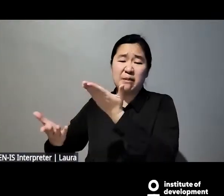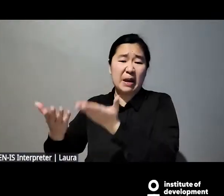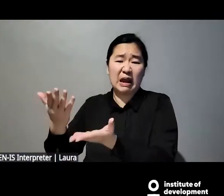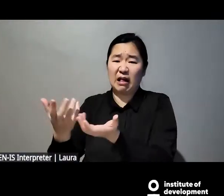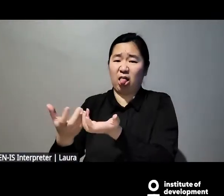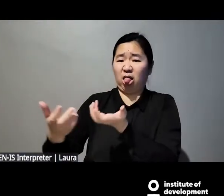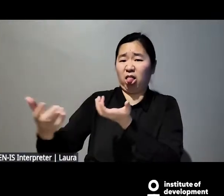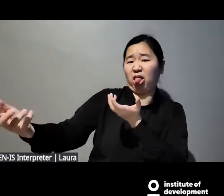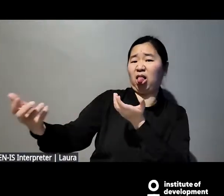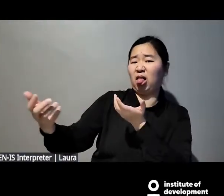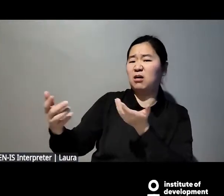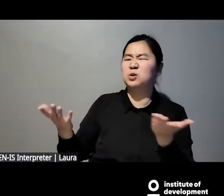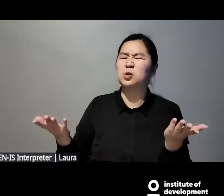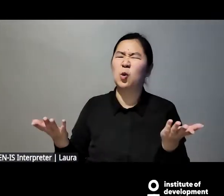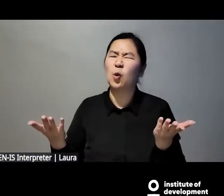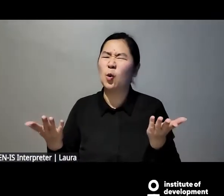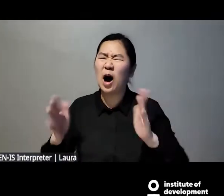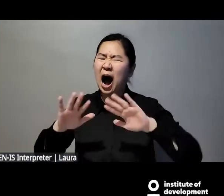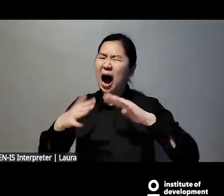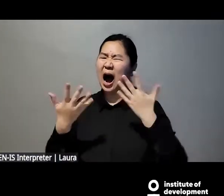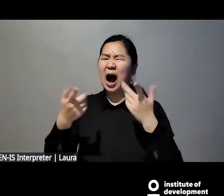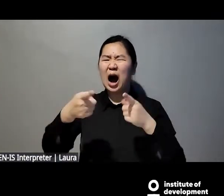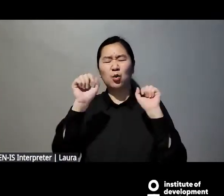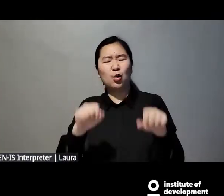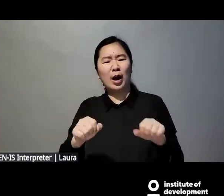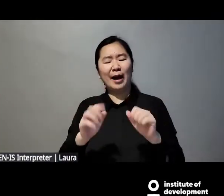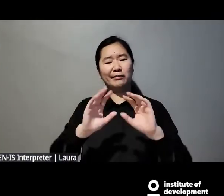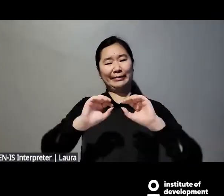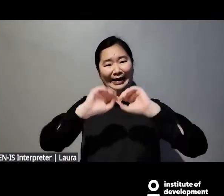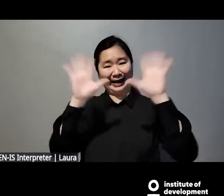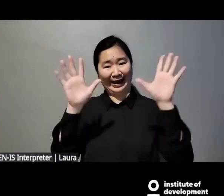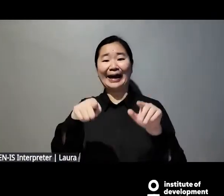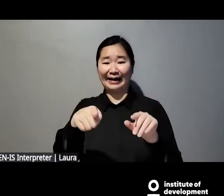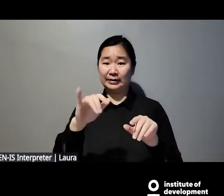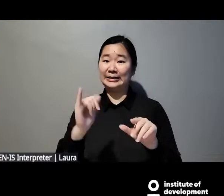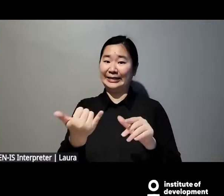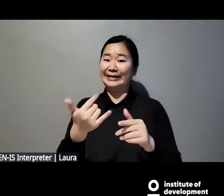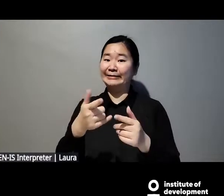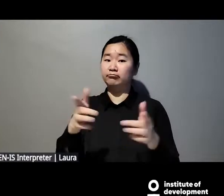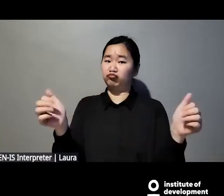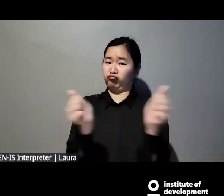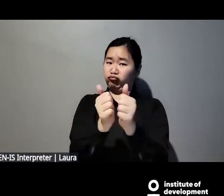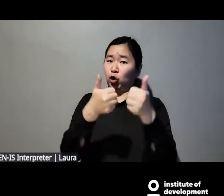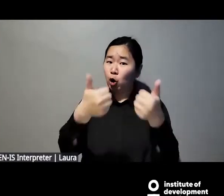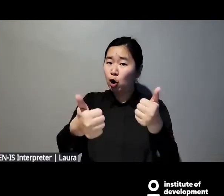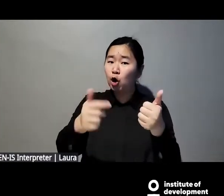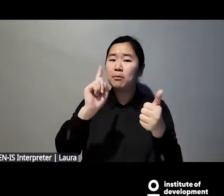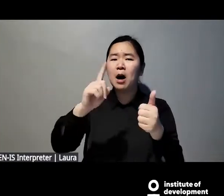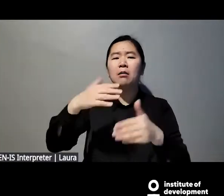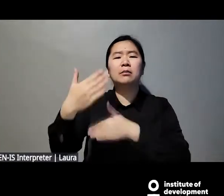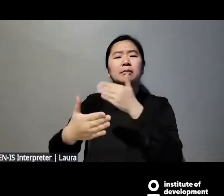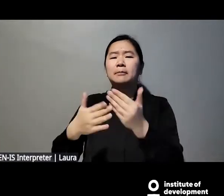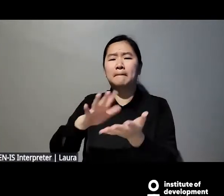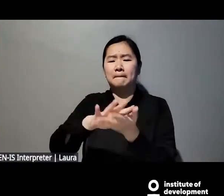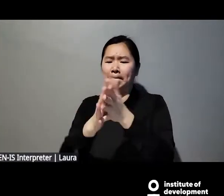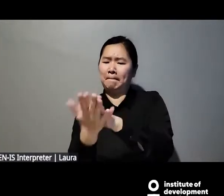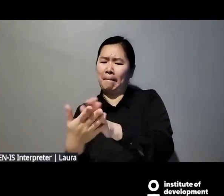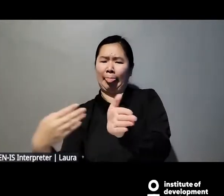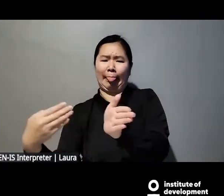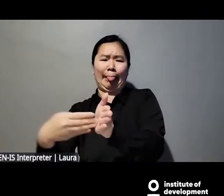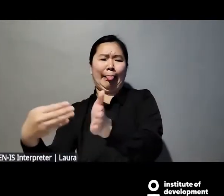body of OPDs in Yeah. Zambia? So my understanding is that ZAFOD is the national umbrella OPD